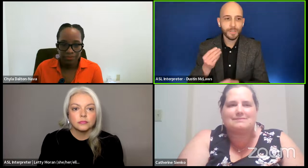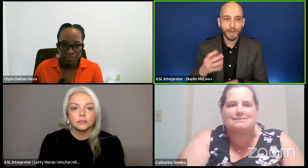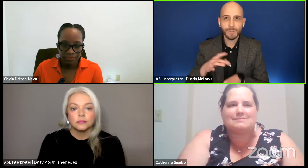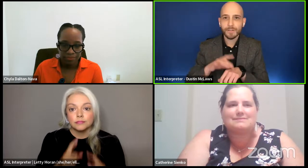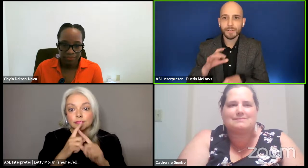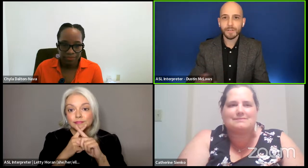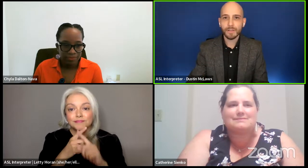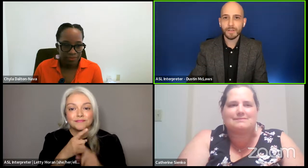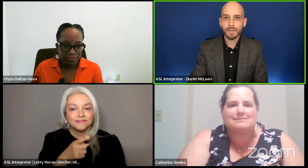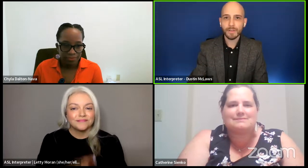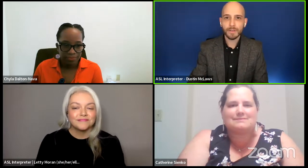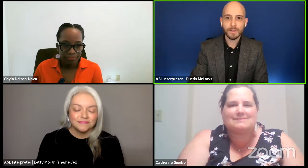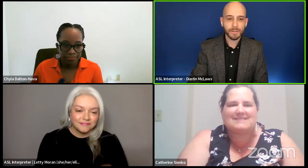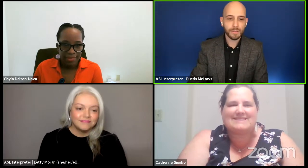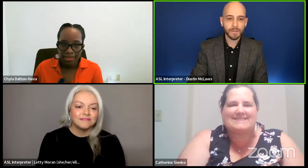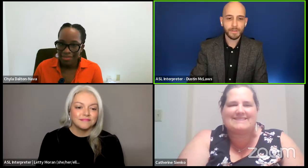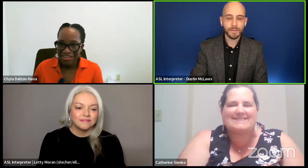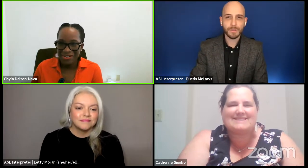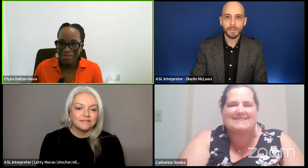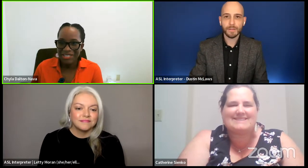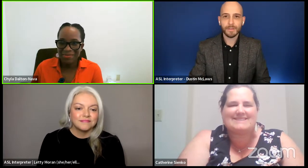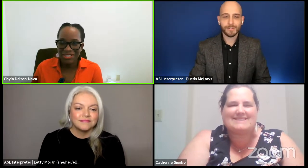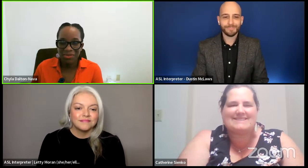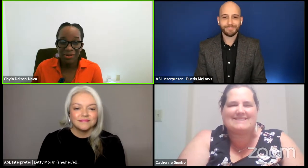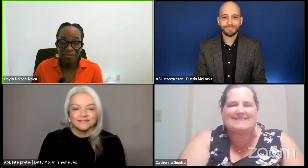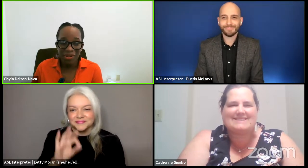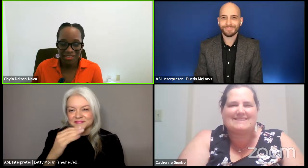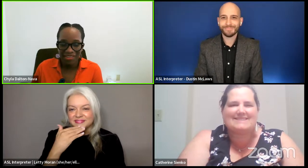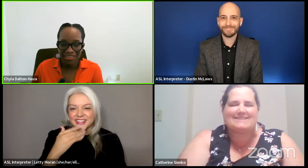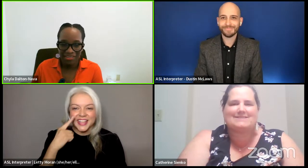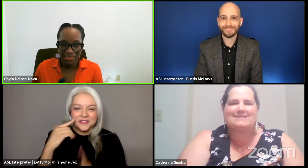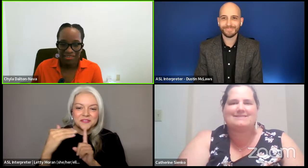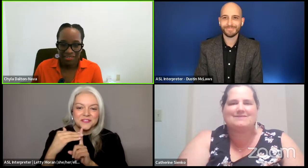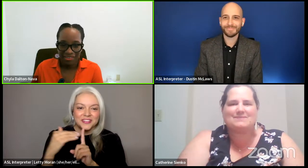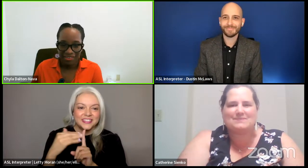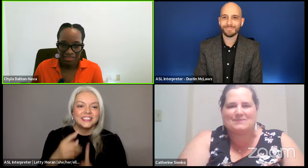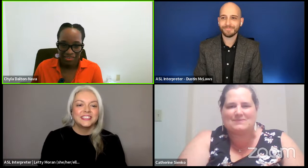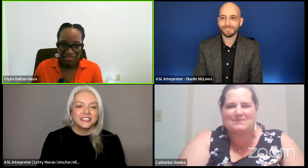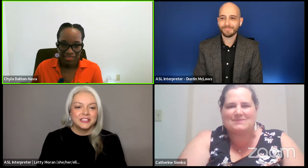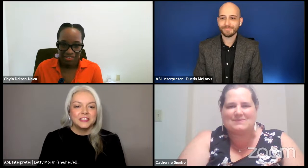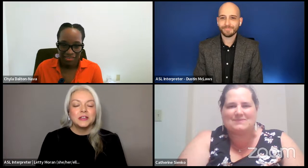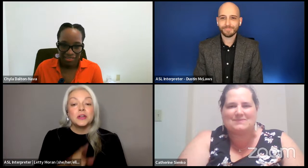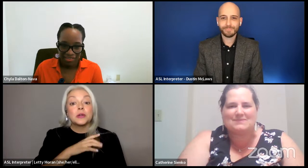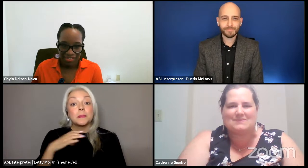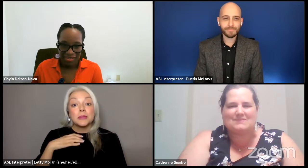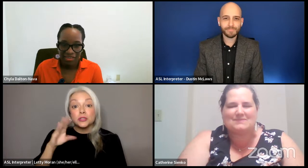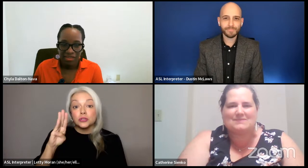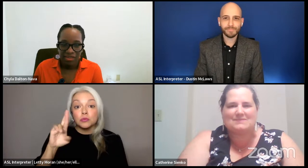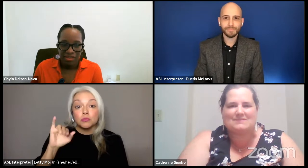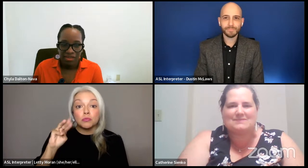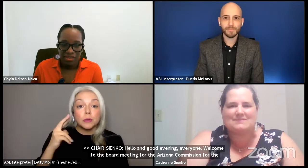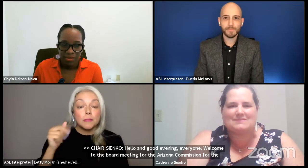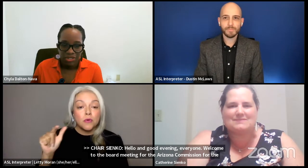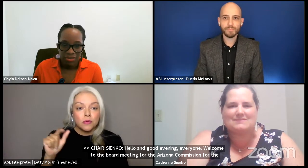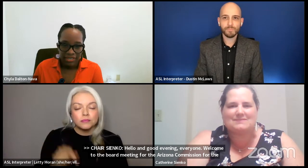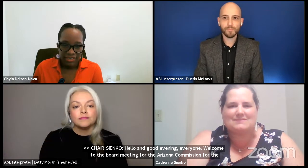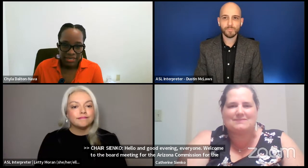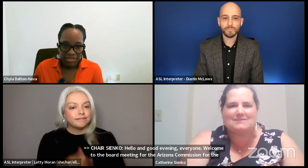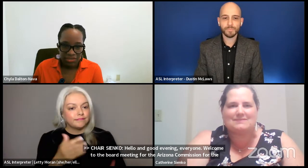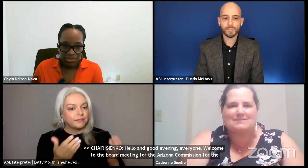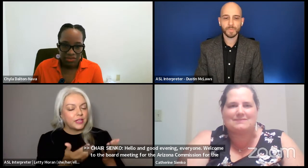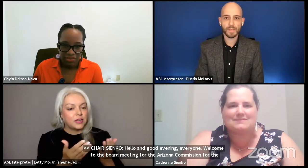You're muted, Kyla. Thank you very much, Commissioner Brimhall. Here.